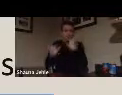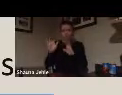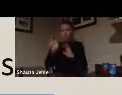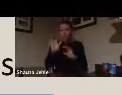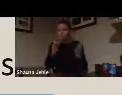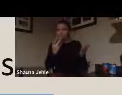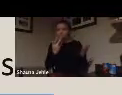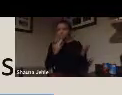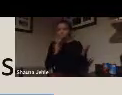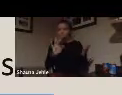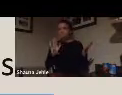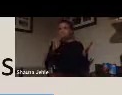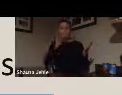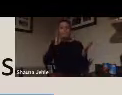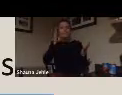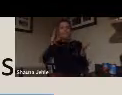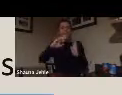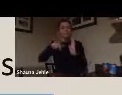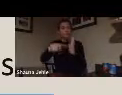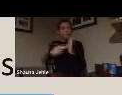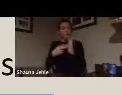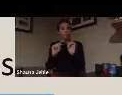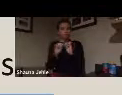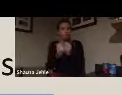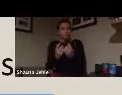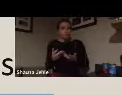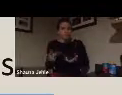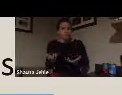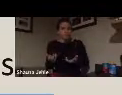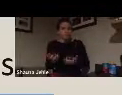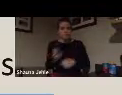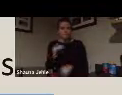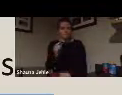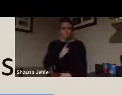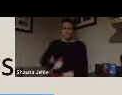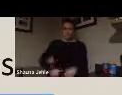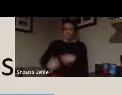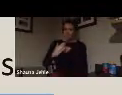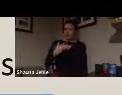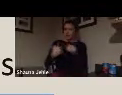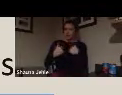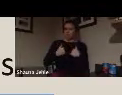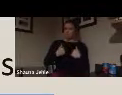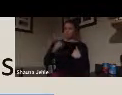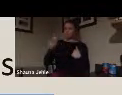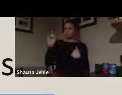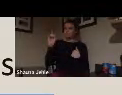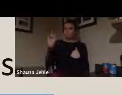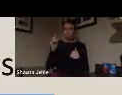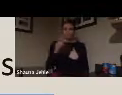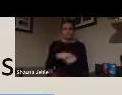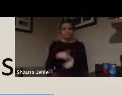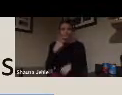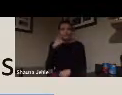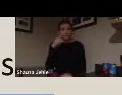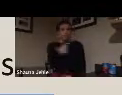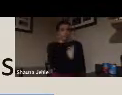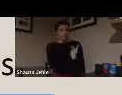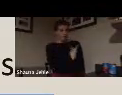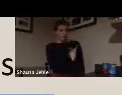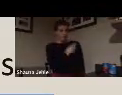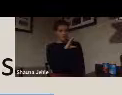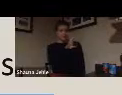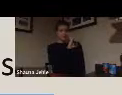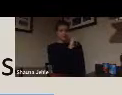what your future role on the team could be and where the Lord is calling you to. For Carolyn and I, we